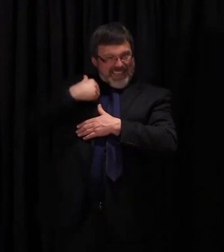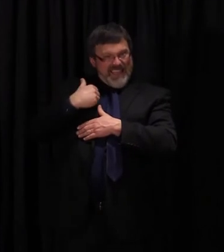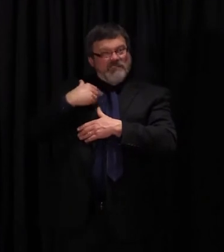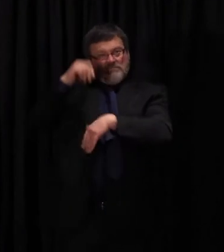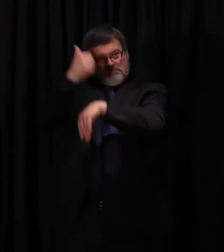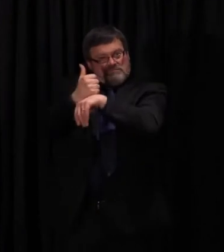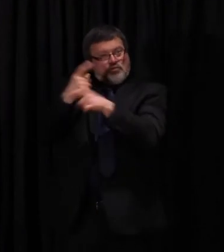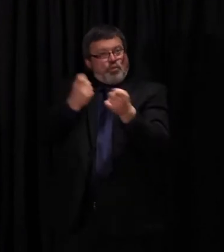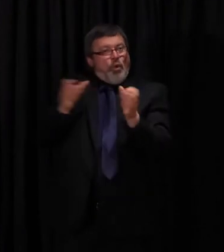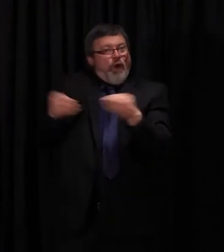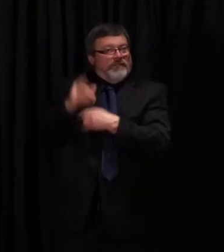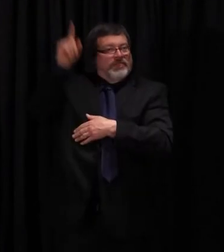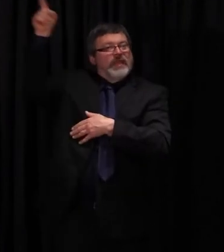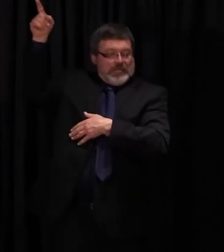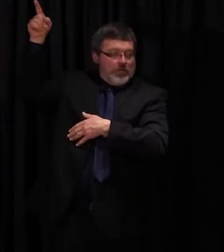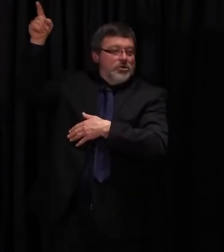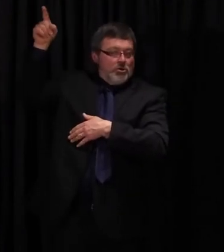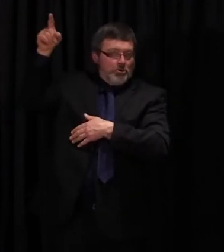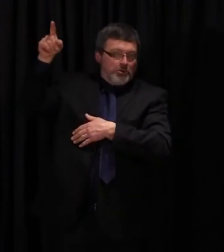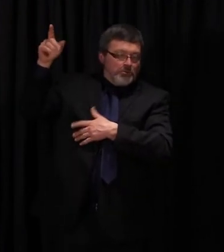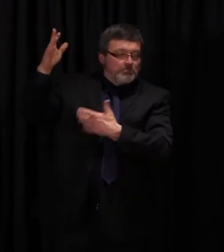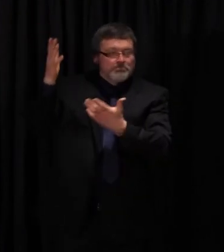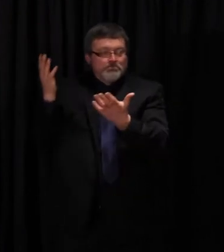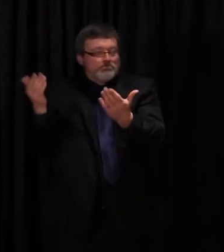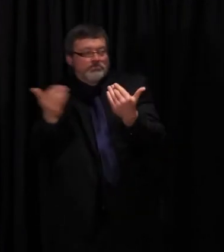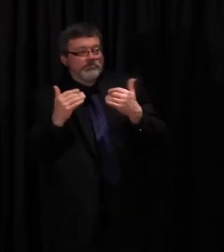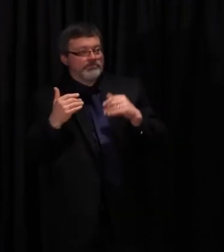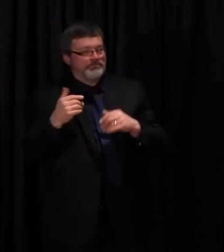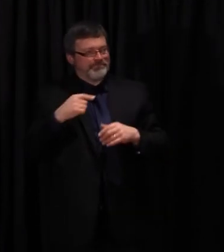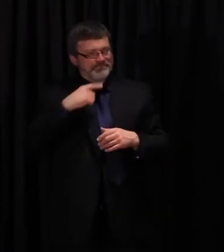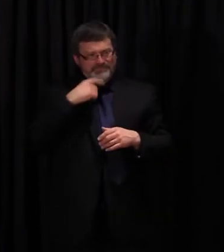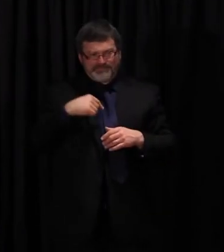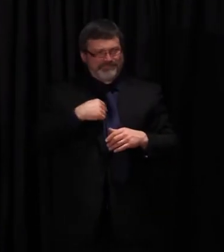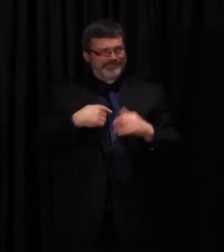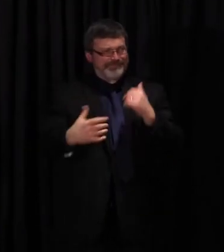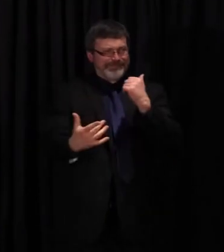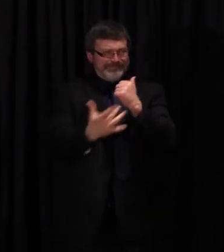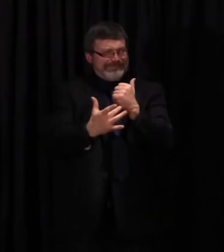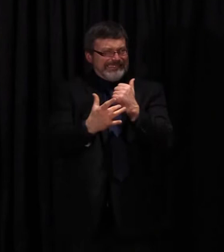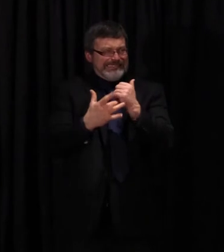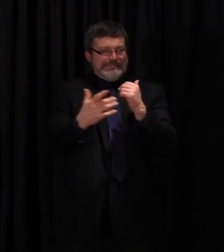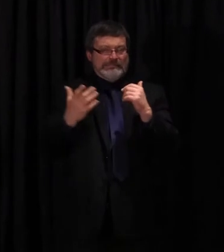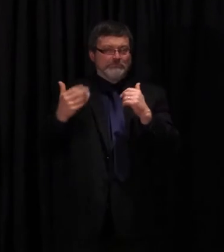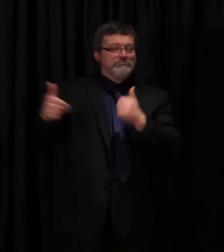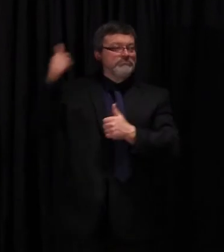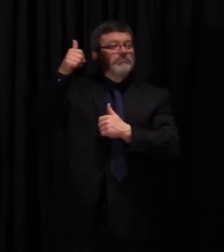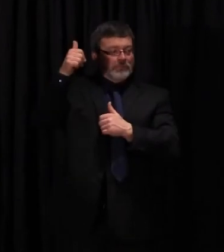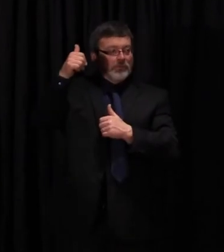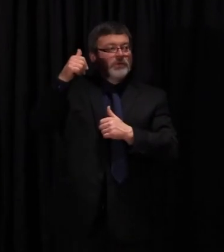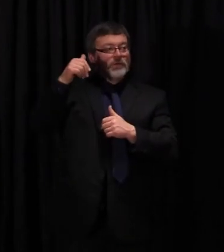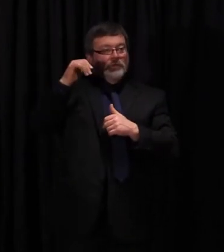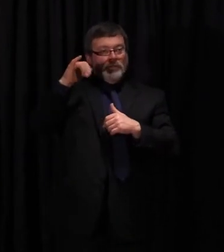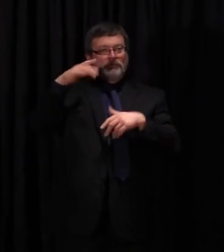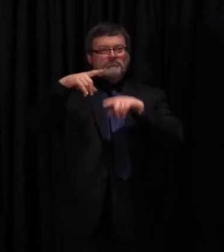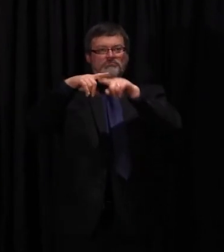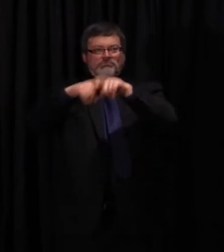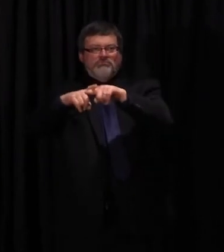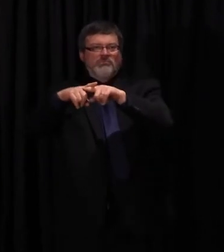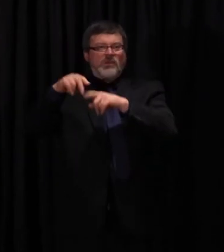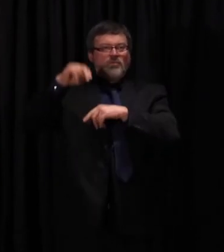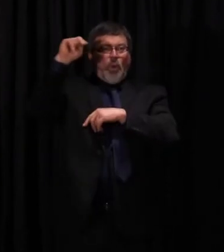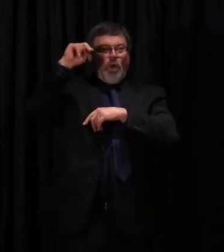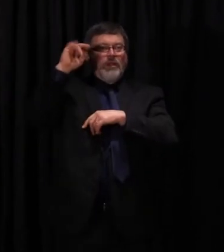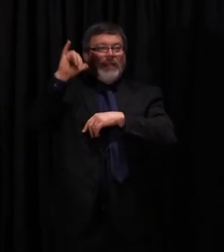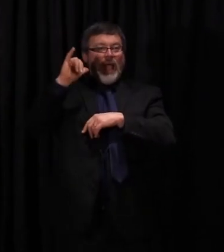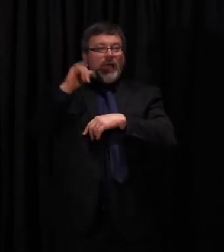And let's also help our most cutting-edge employers like Northern Reliability and Beta Technologies